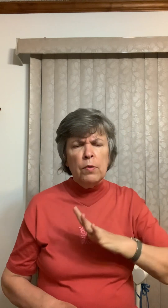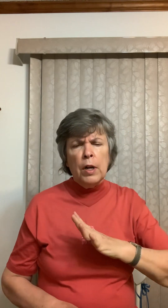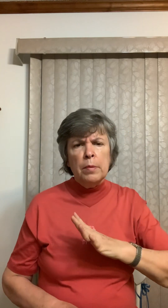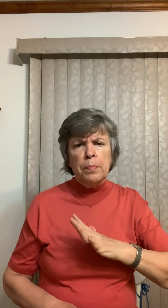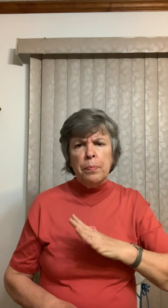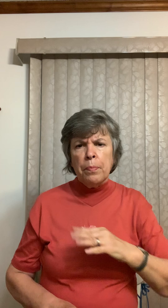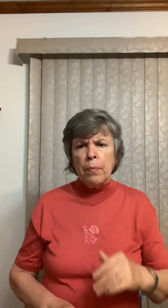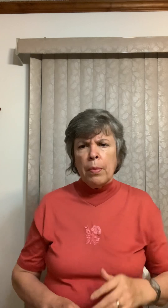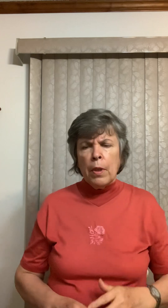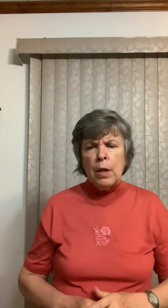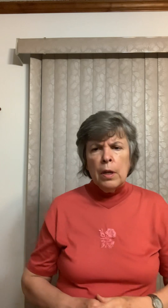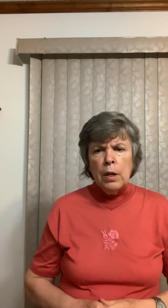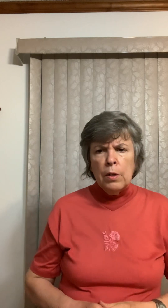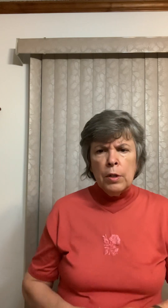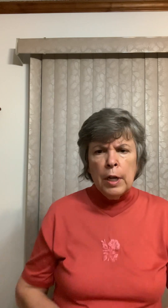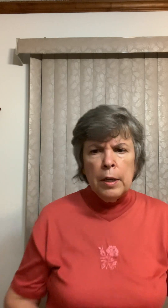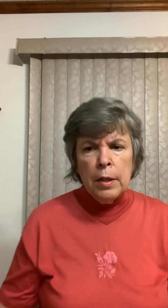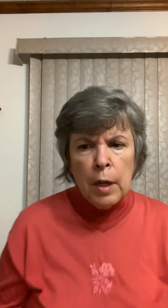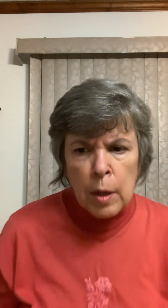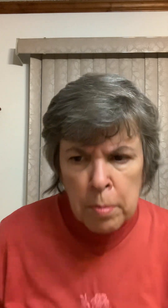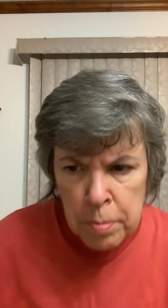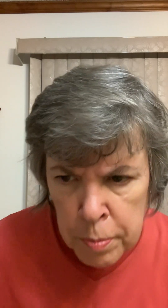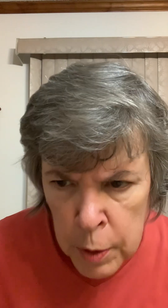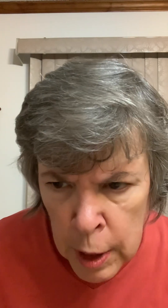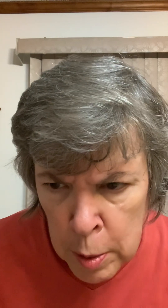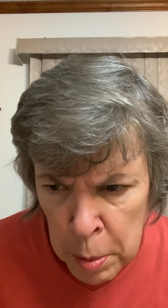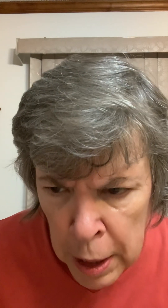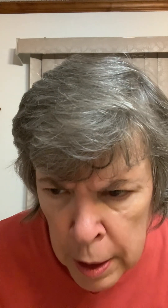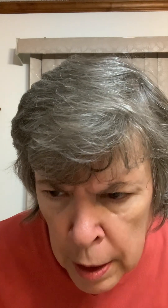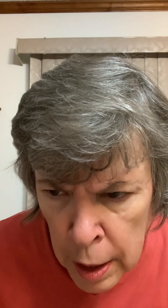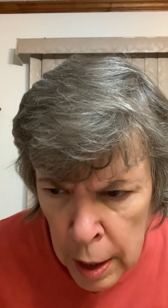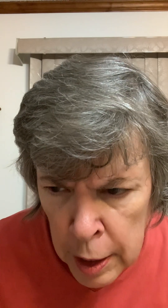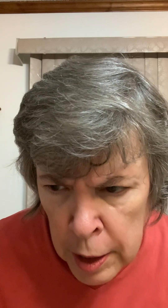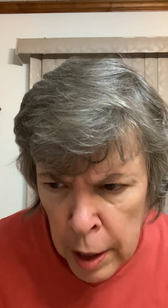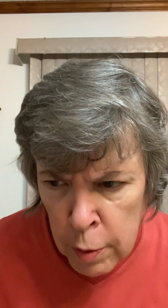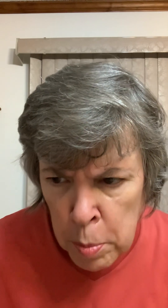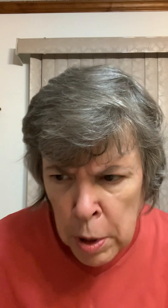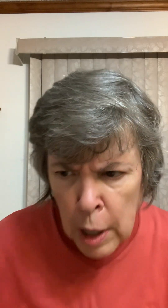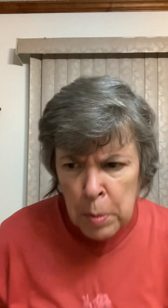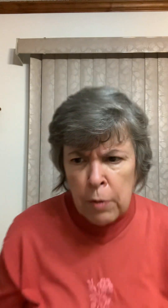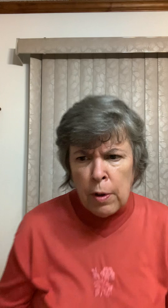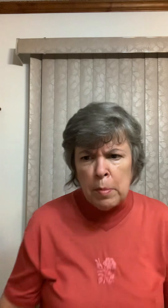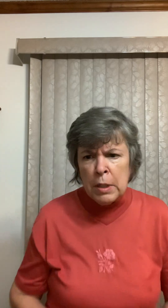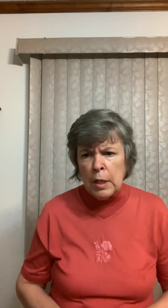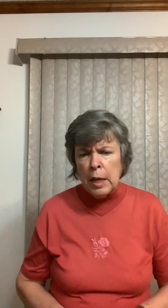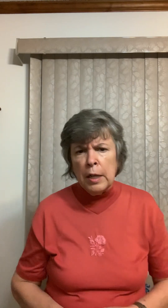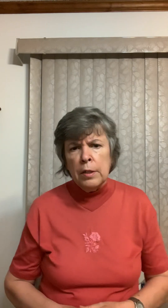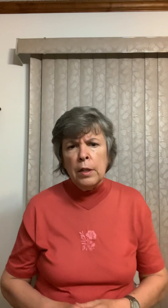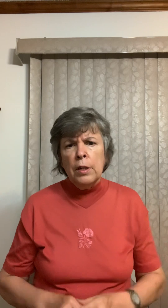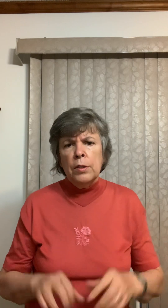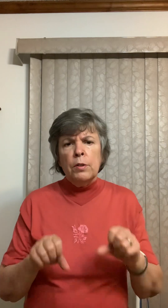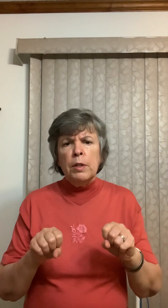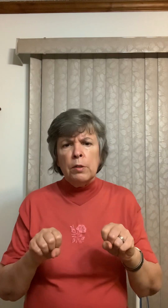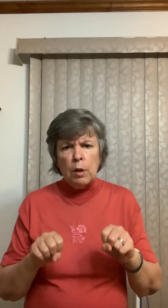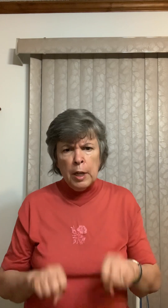fine. Okay, so that's man. Can ever pluck me from his hand. So here's our